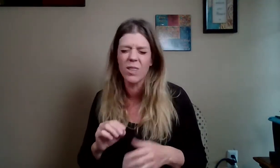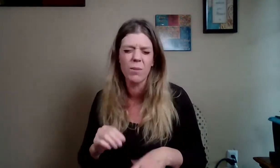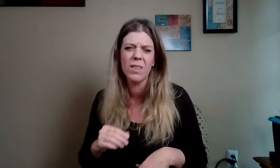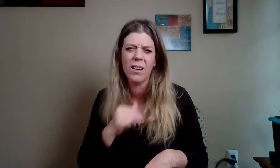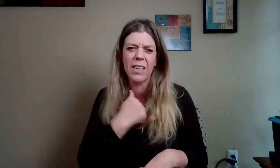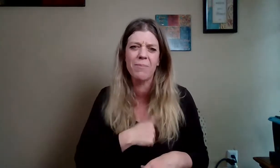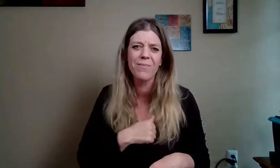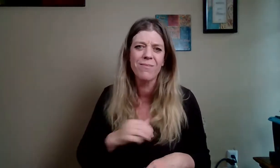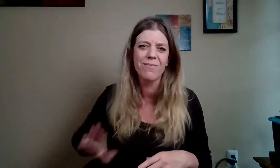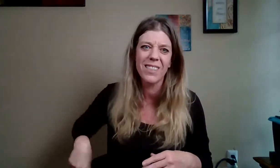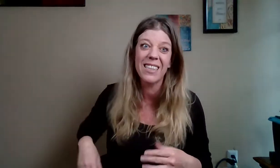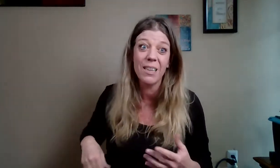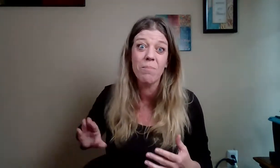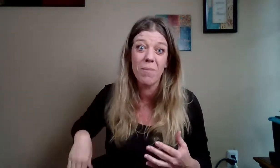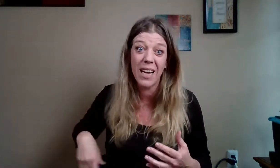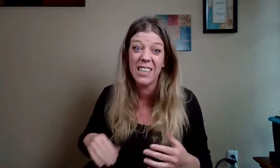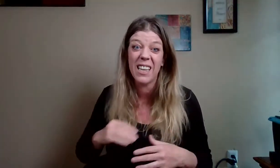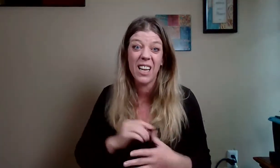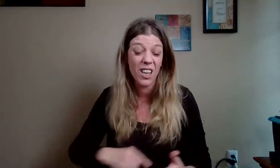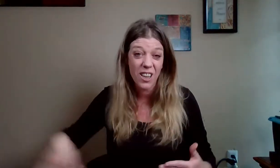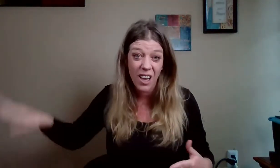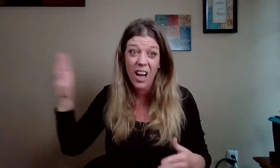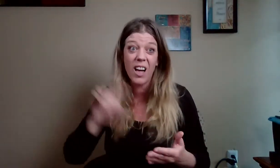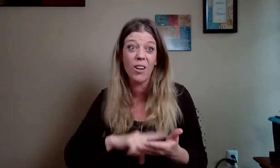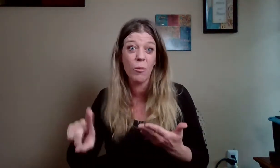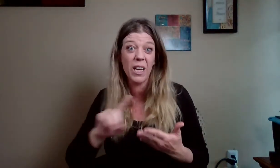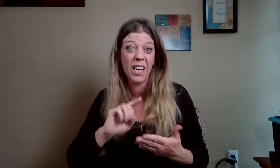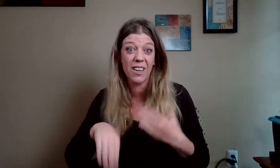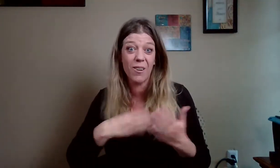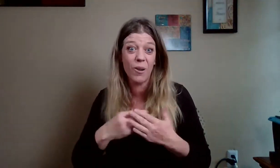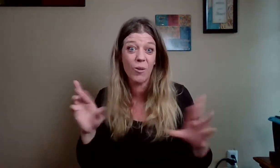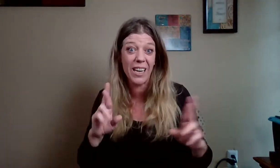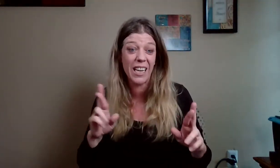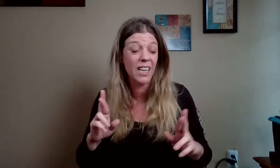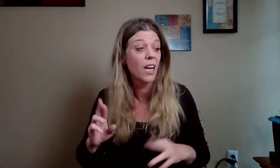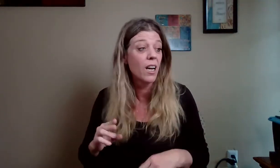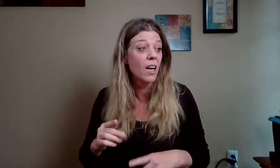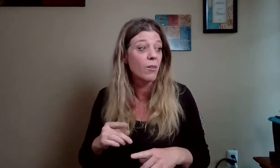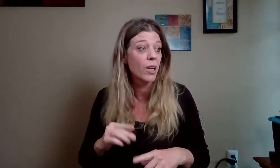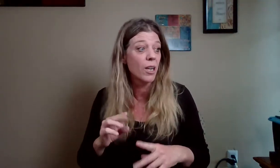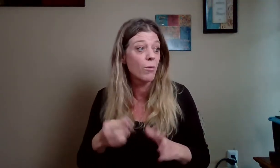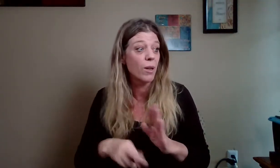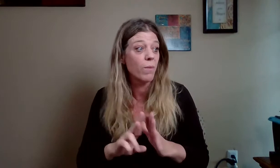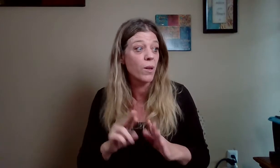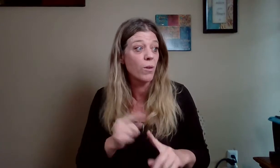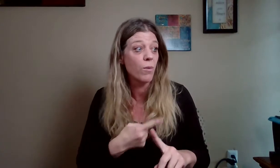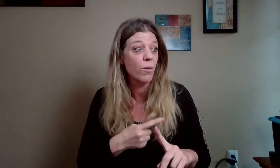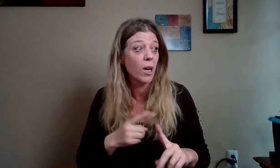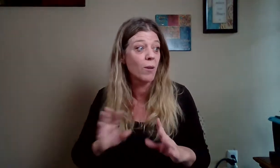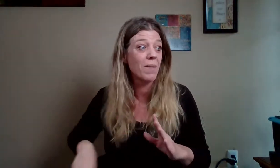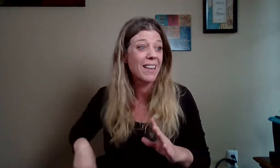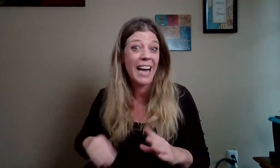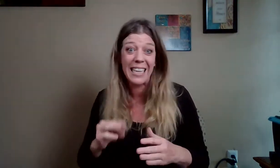I'm sorry. See, it's a long week already. We're going to review from